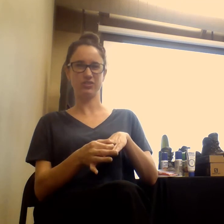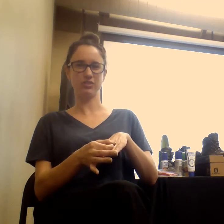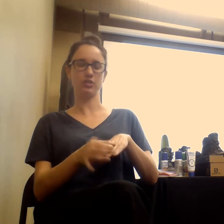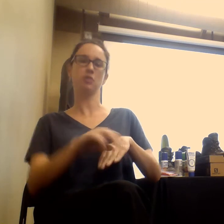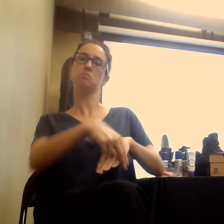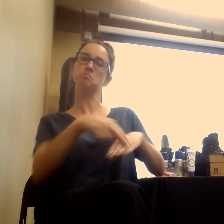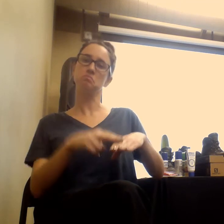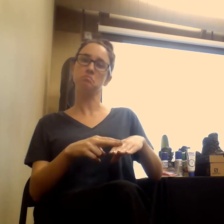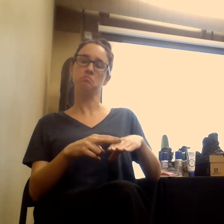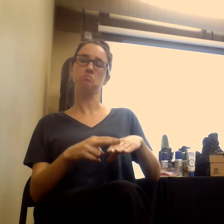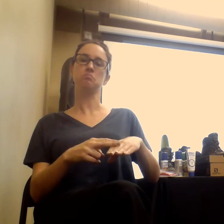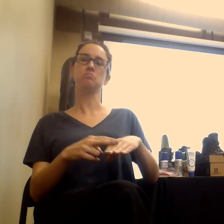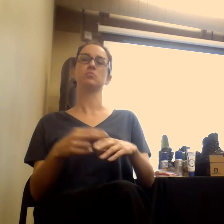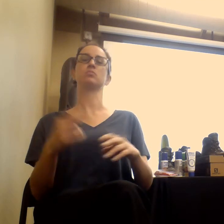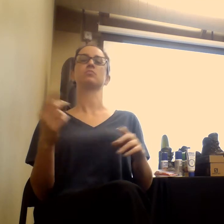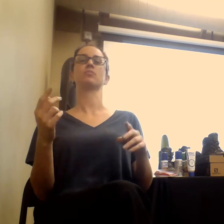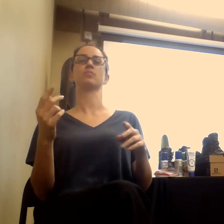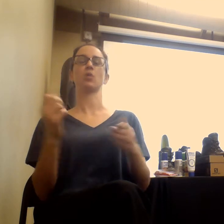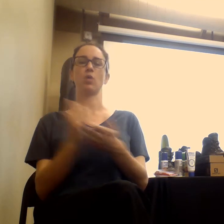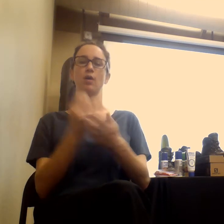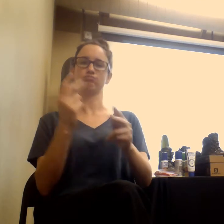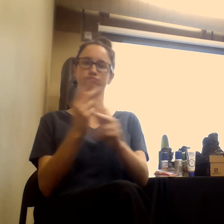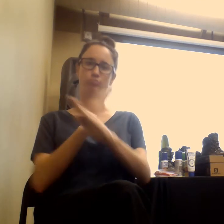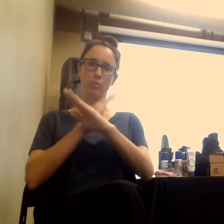So, be conscious of that, be prepared.